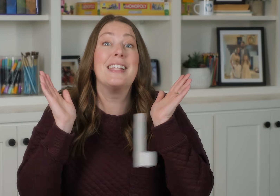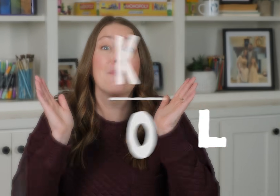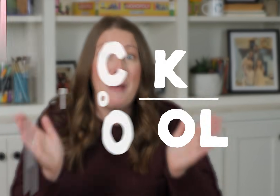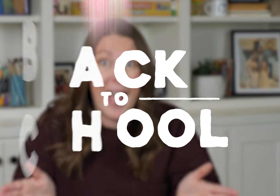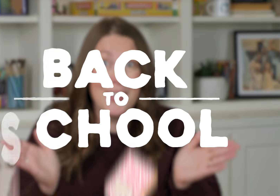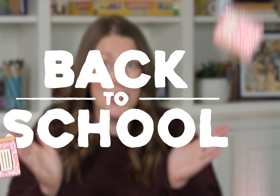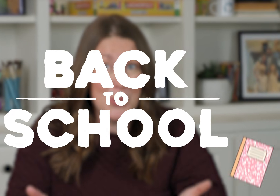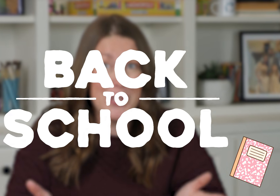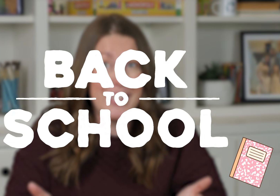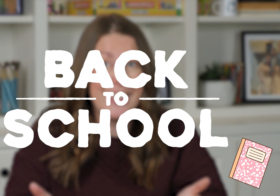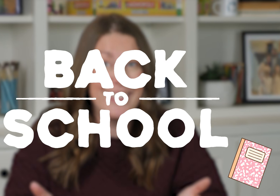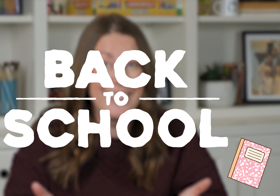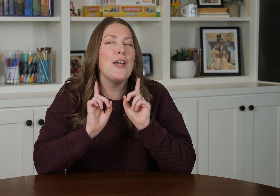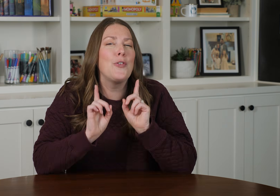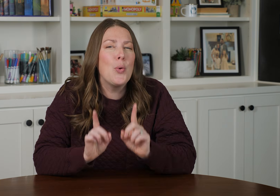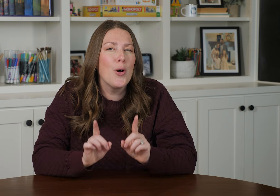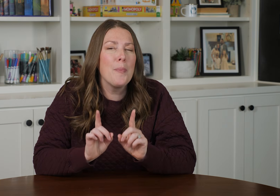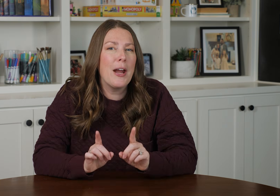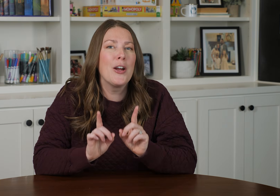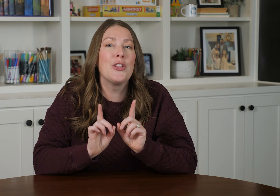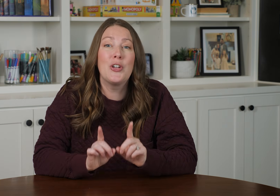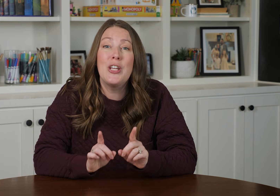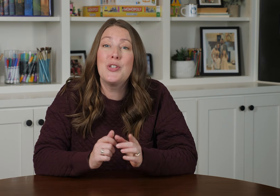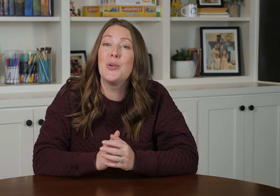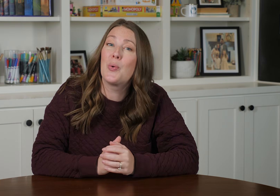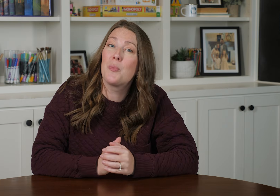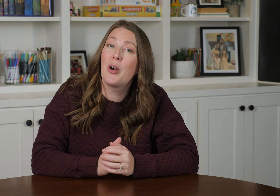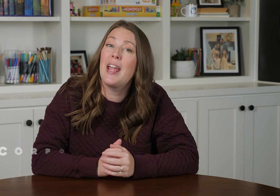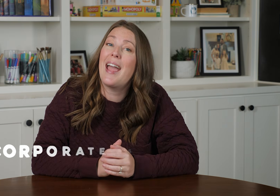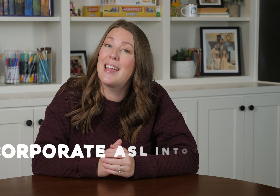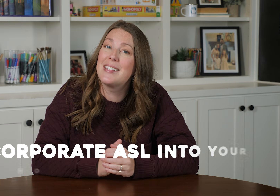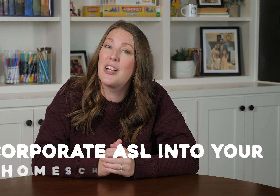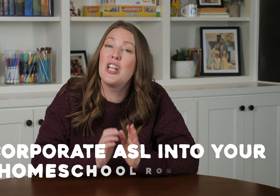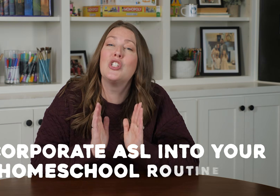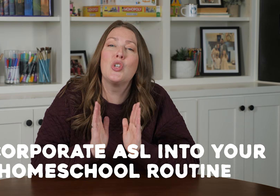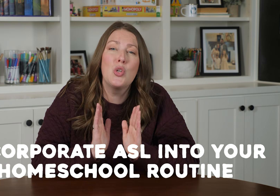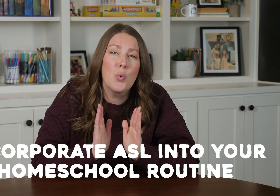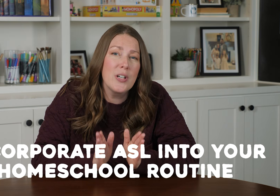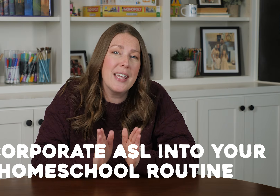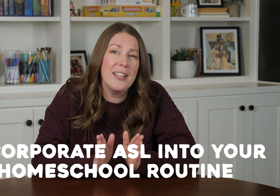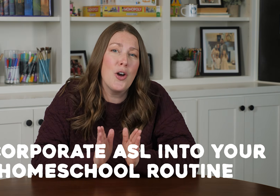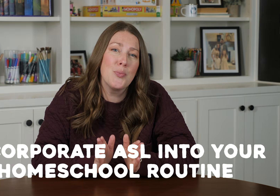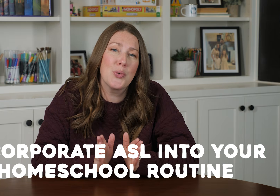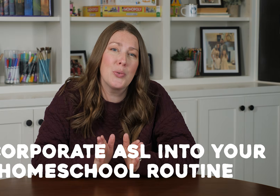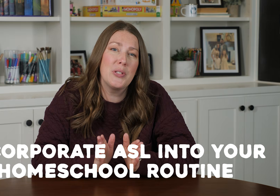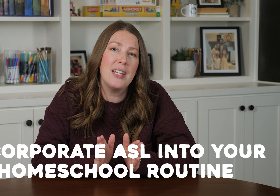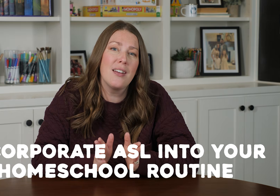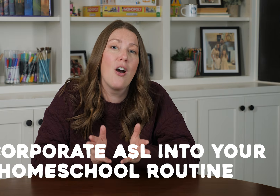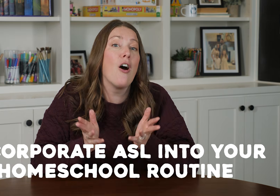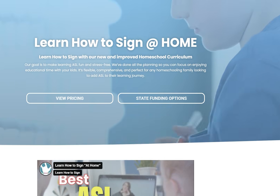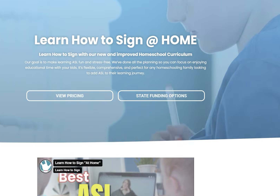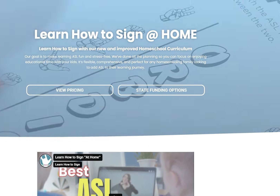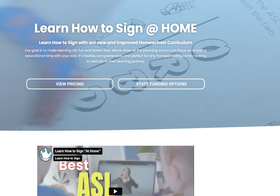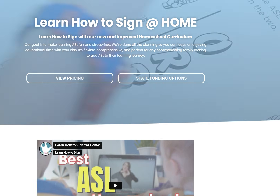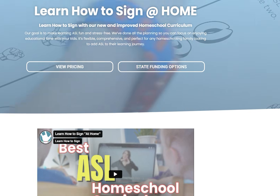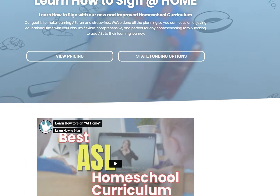It's back to school season. If you're a parent looking to incorporate ASL into your daily homeschool routine, our ASL at